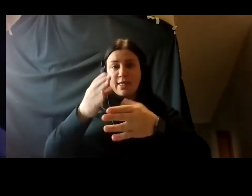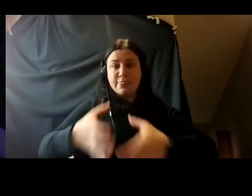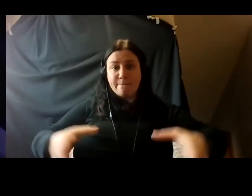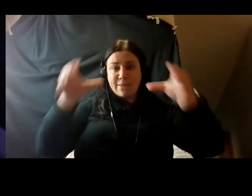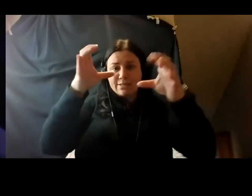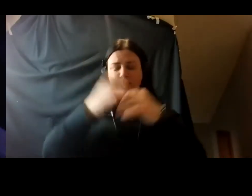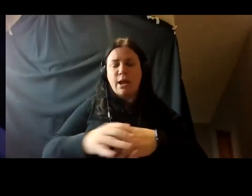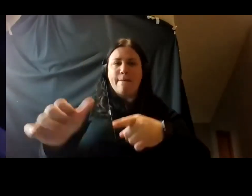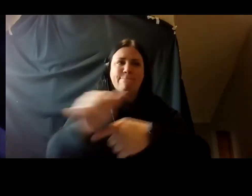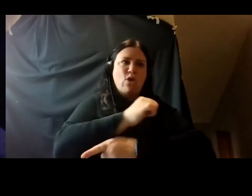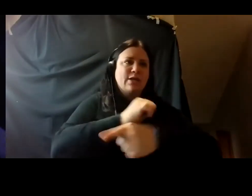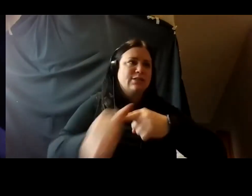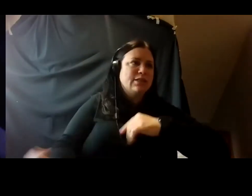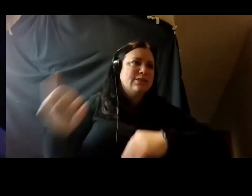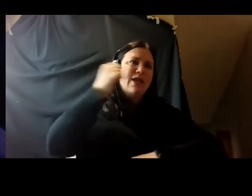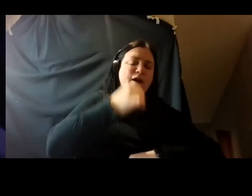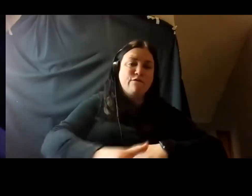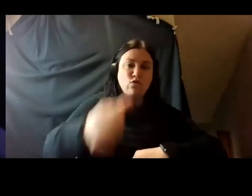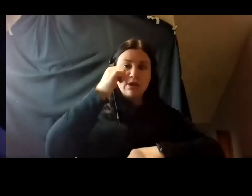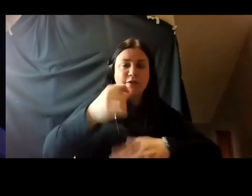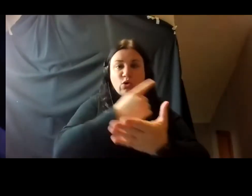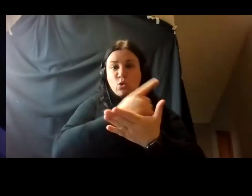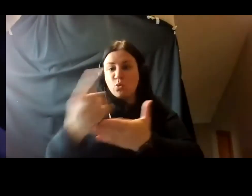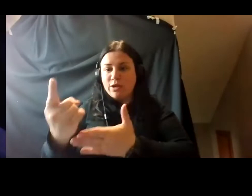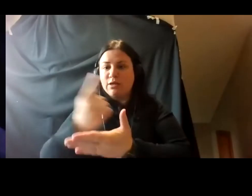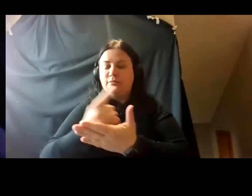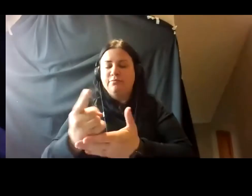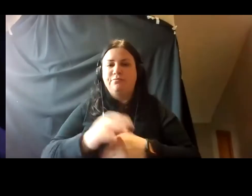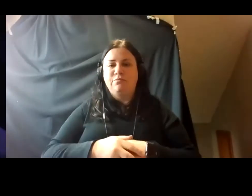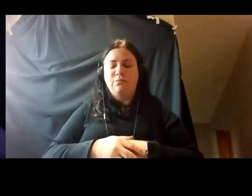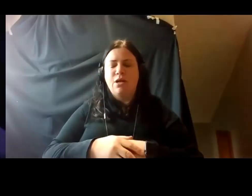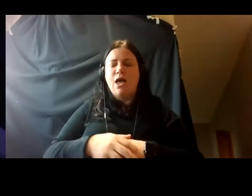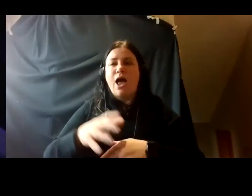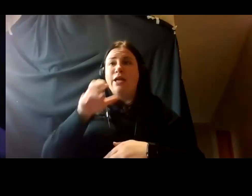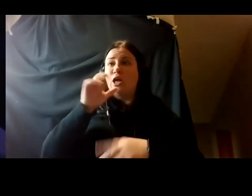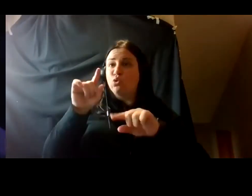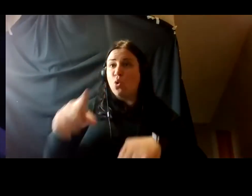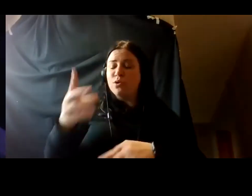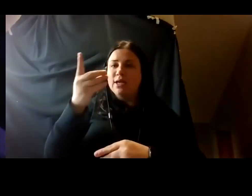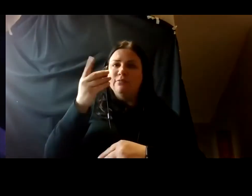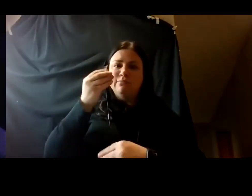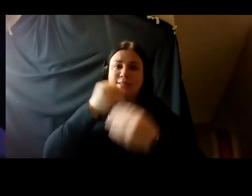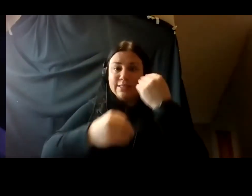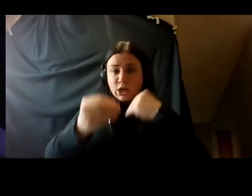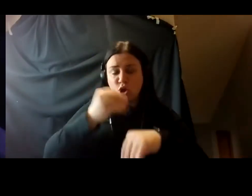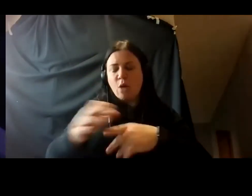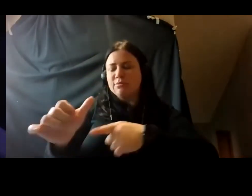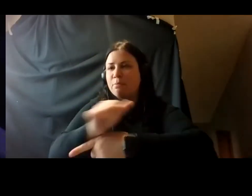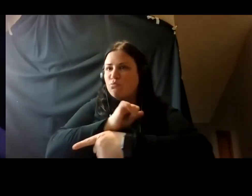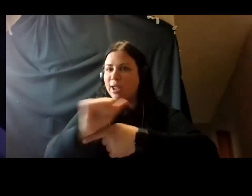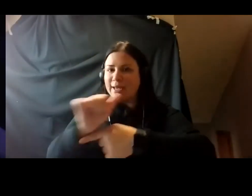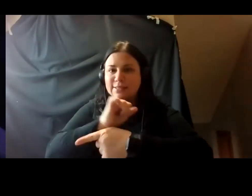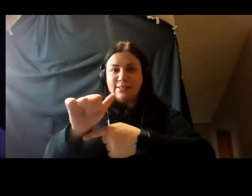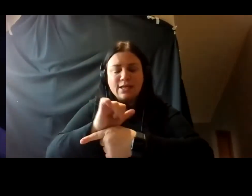night for the entire week. I didn't come out to dinner. I stayed up late when my mom didn't even know. I was just practicing throwing this ball